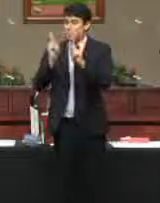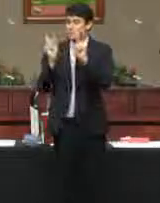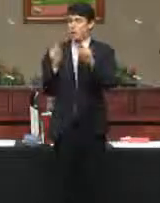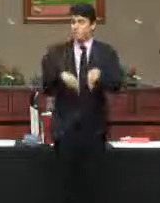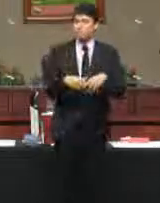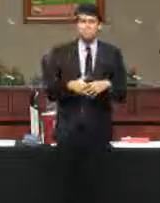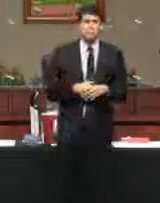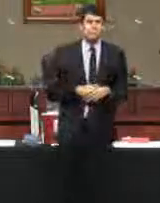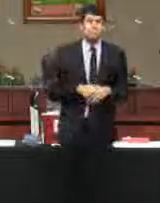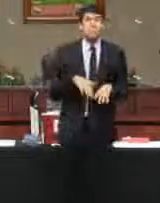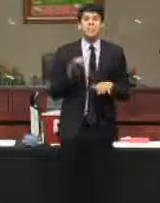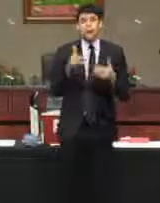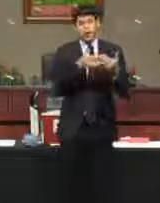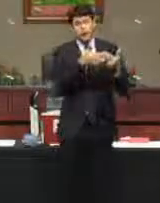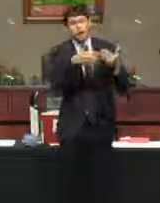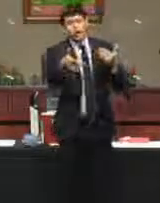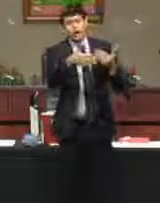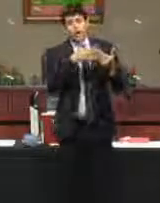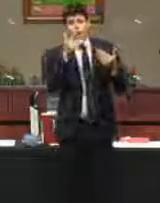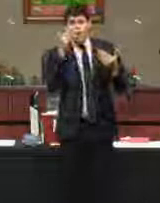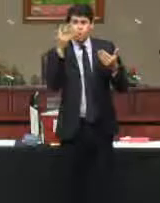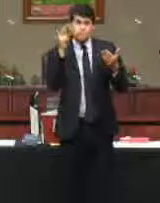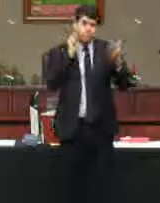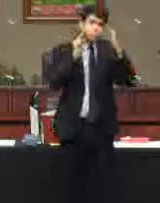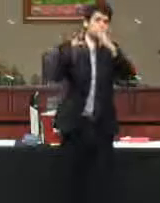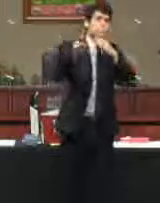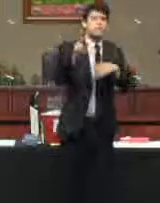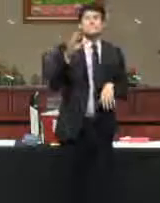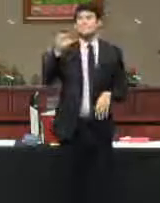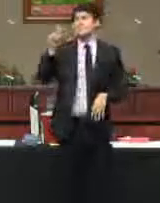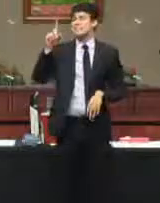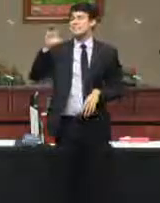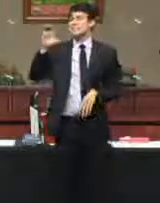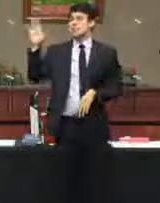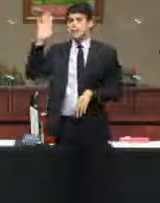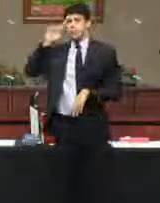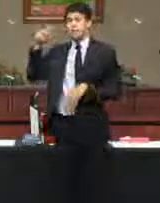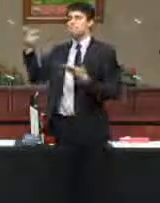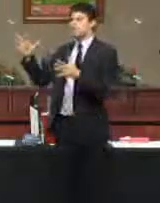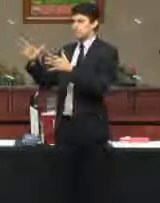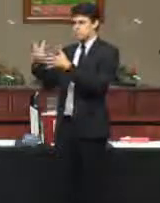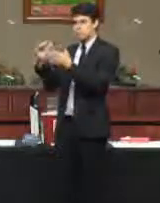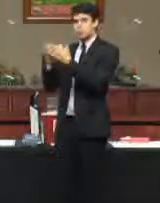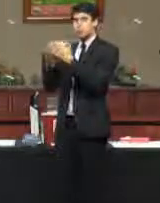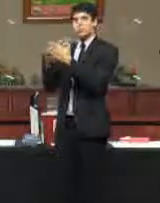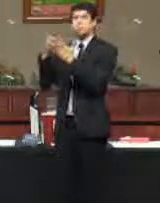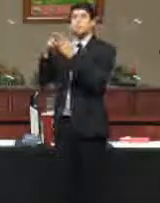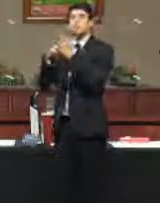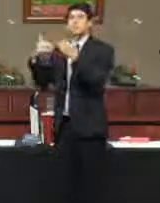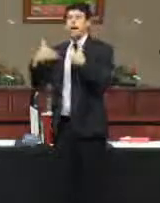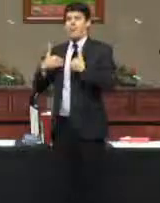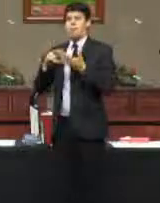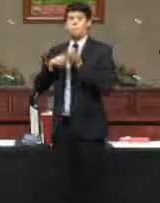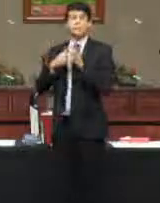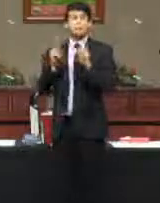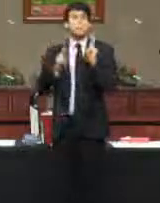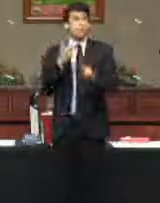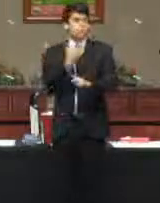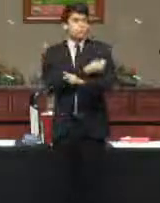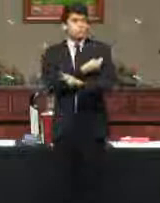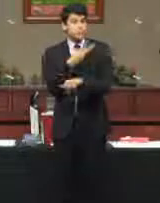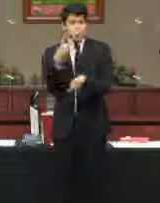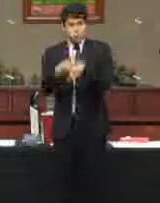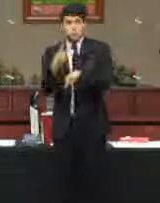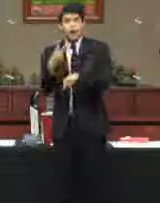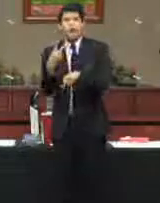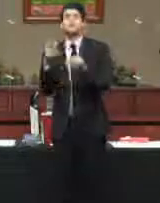the CDC's updated guidance that people that have been fully vaccinated can now travel will be very